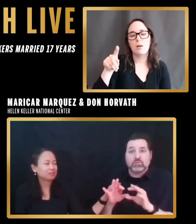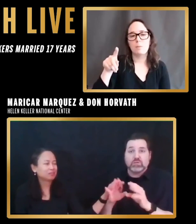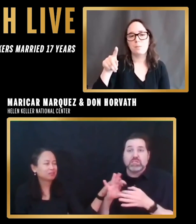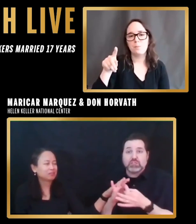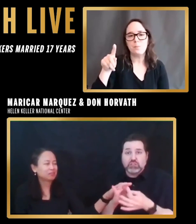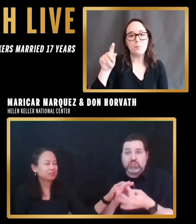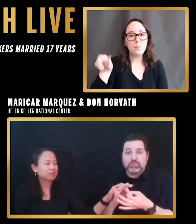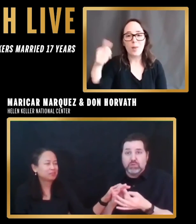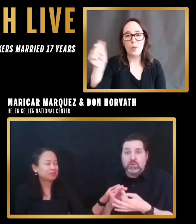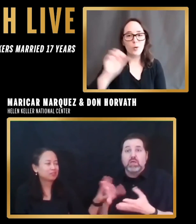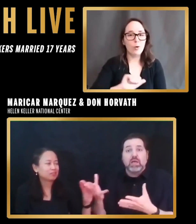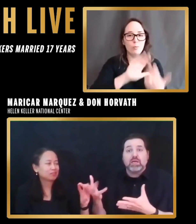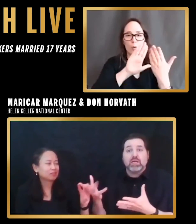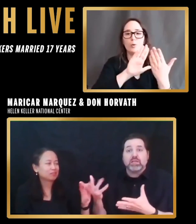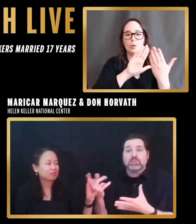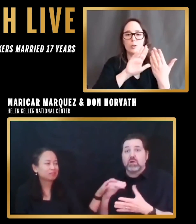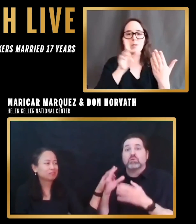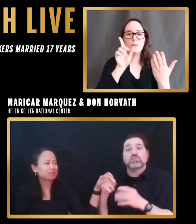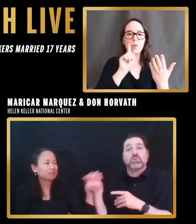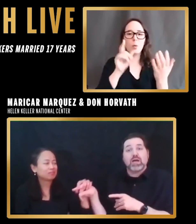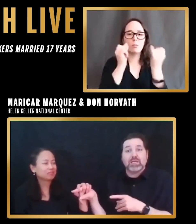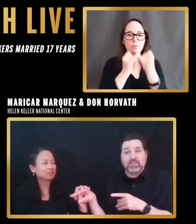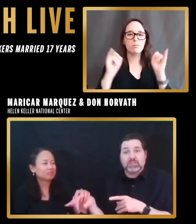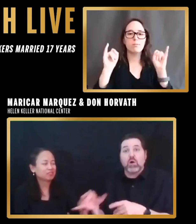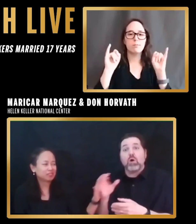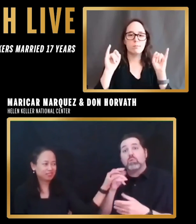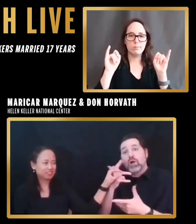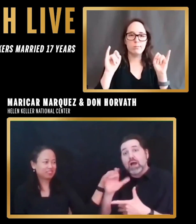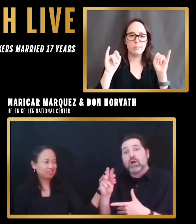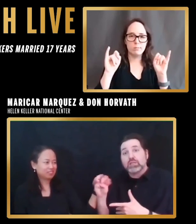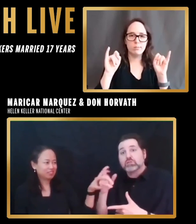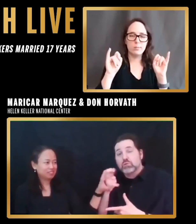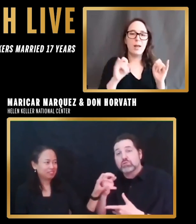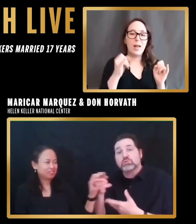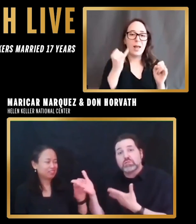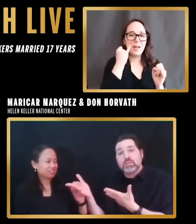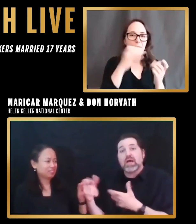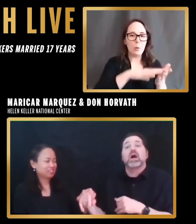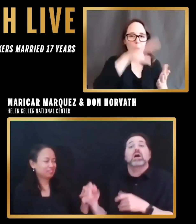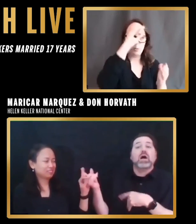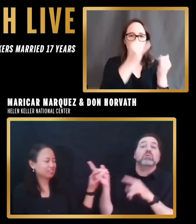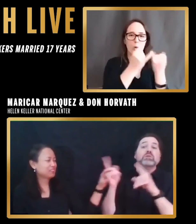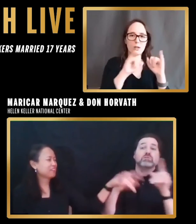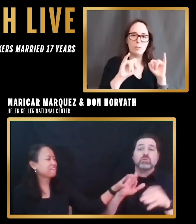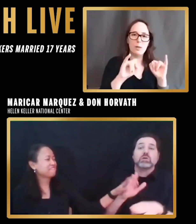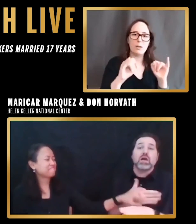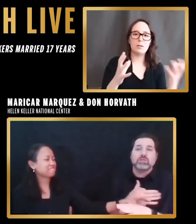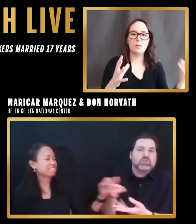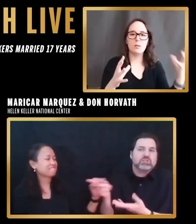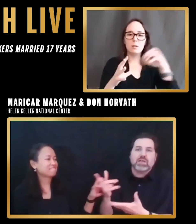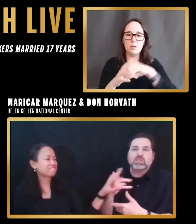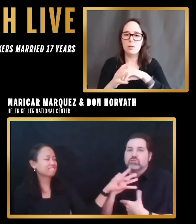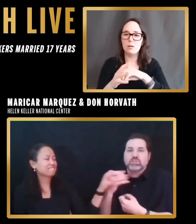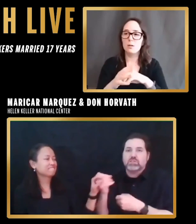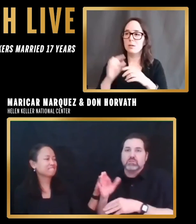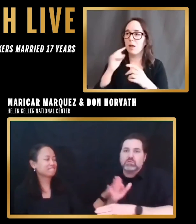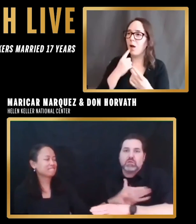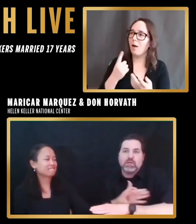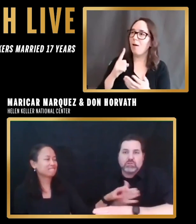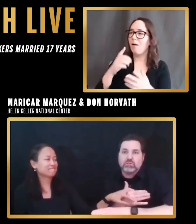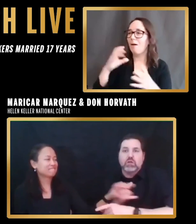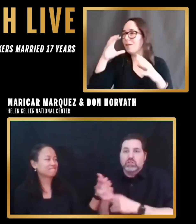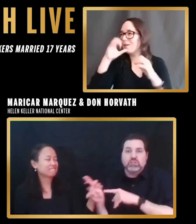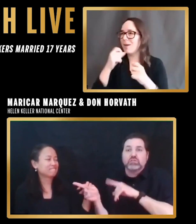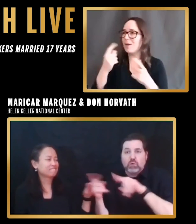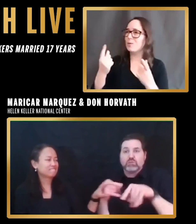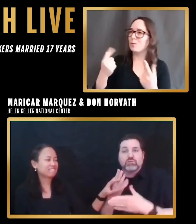to the relationship and say, oh, this is what I did. Oh, wow, that's cool. You did that. I went to a concert. She's not interested in